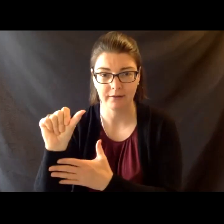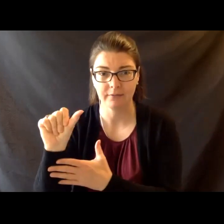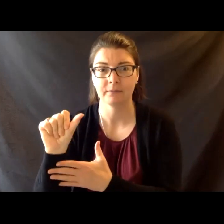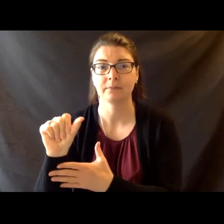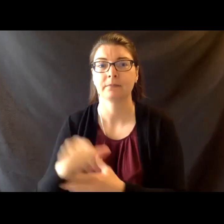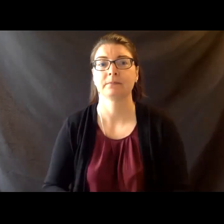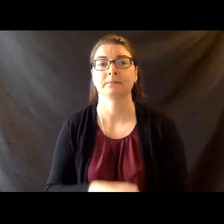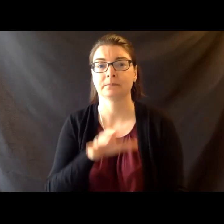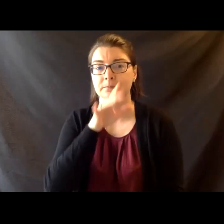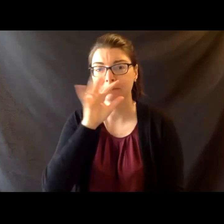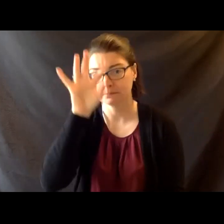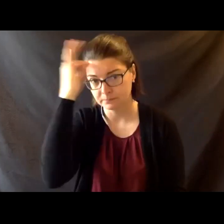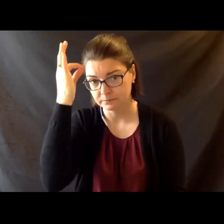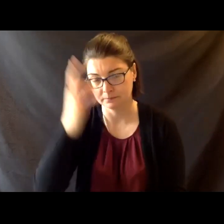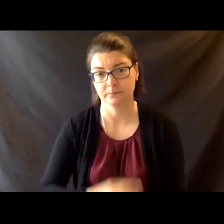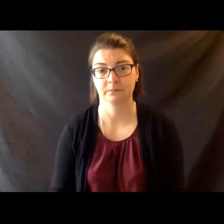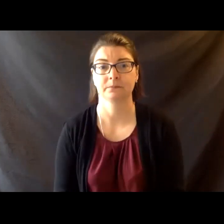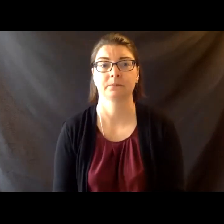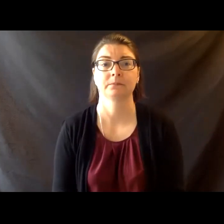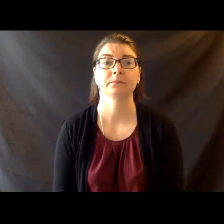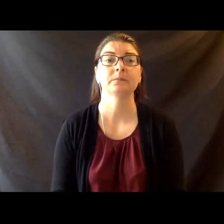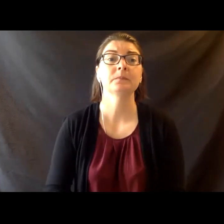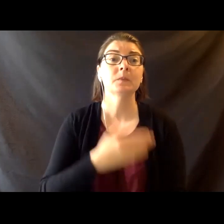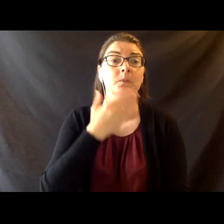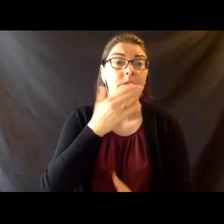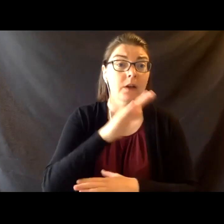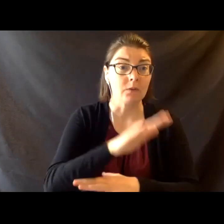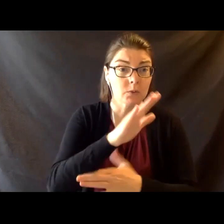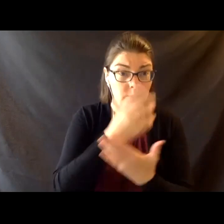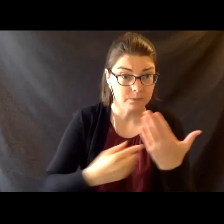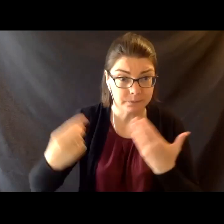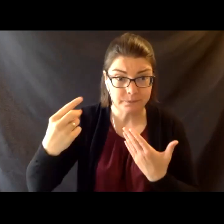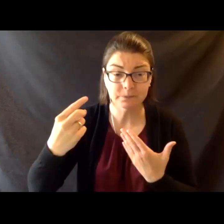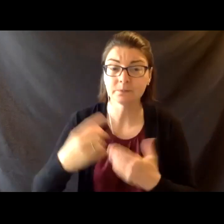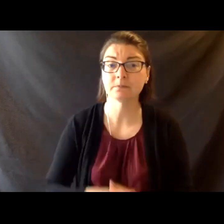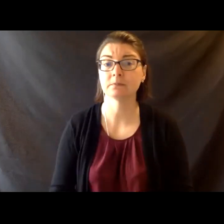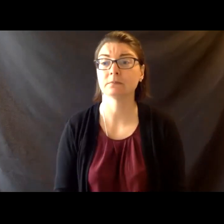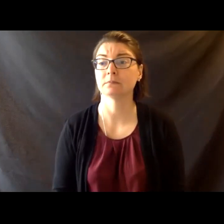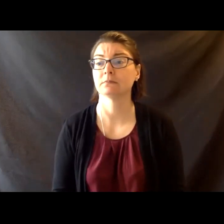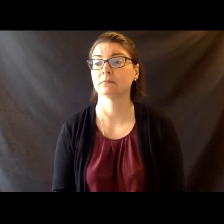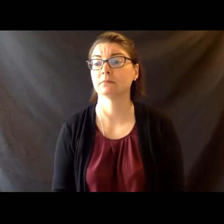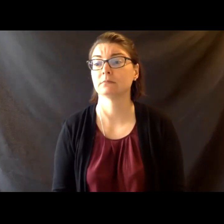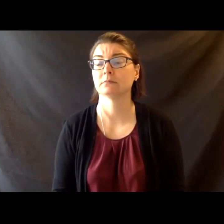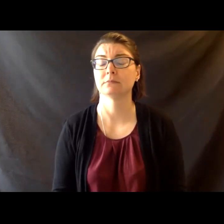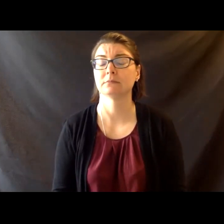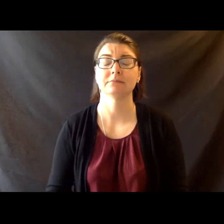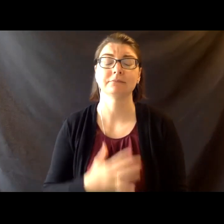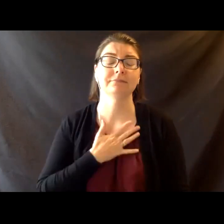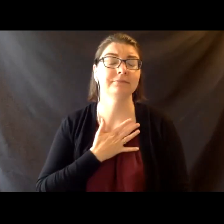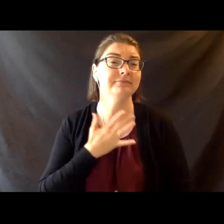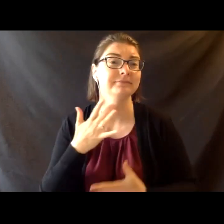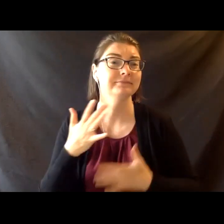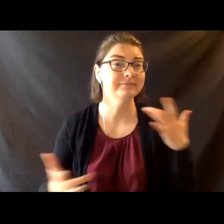Bon après-midi, mesdames et messieurs. Good afternoon, everyone. It gives me great pleasure to be here today at the